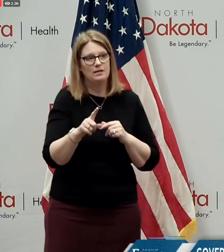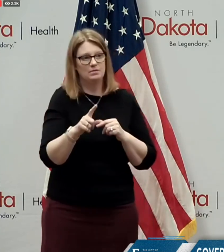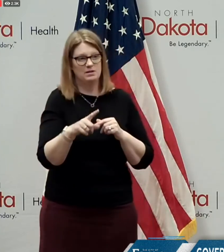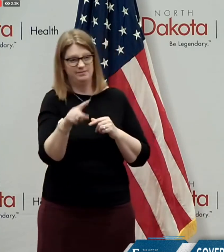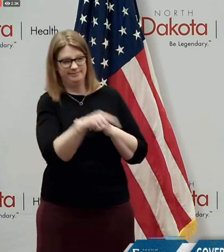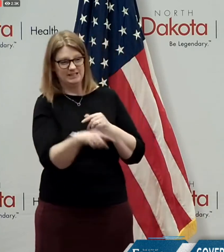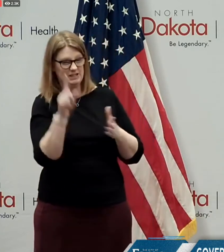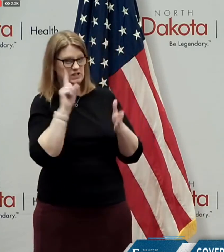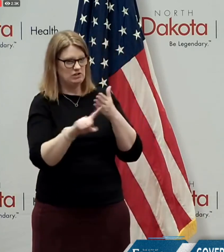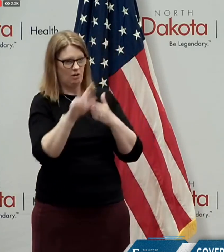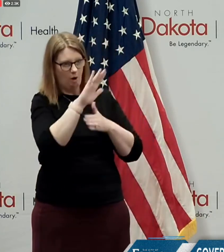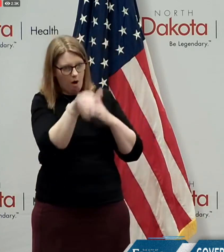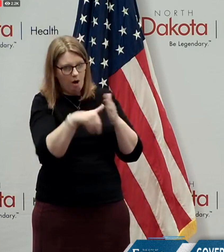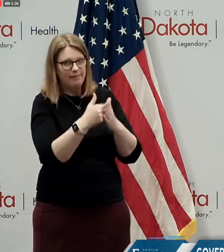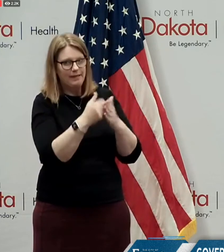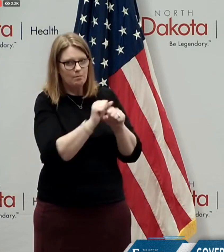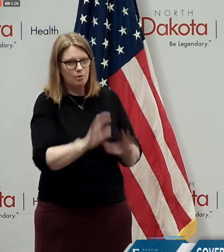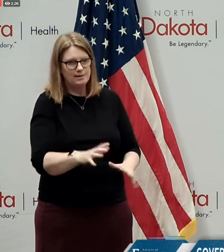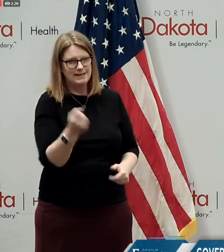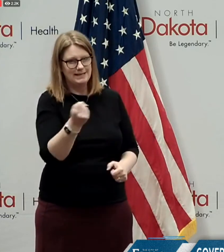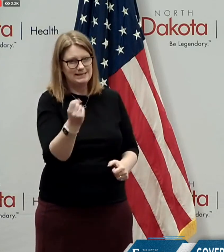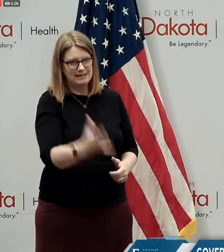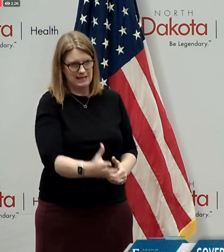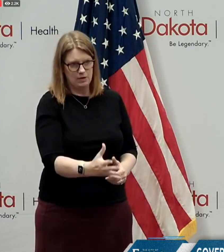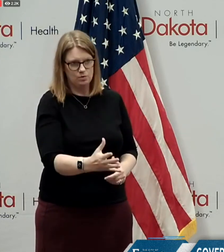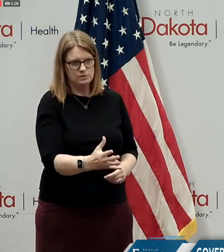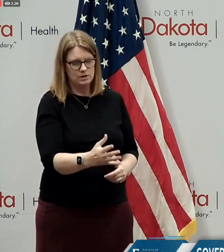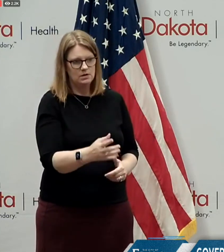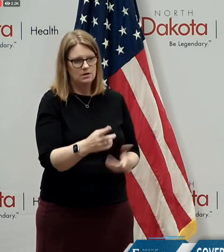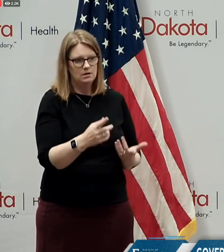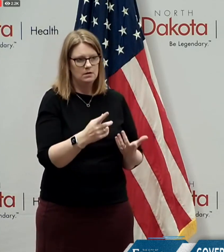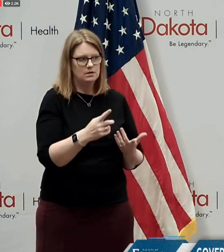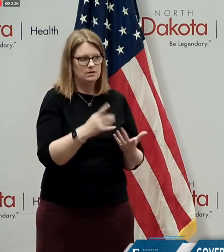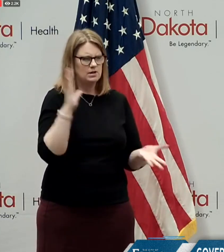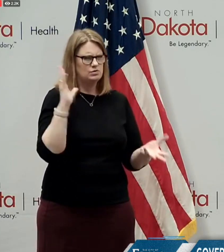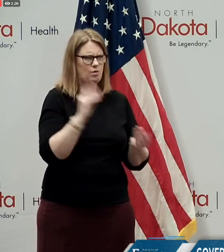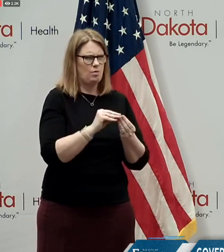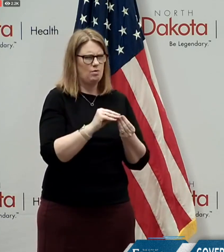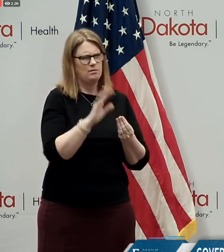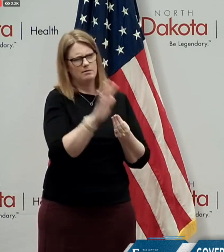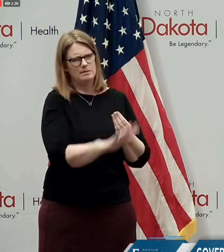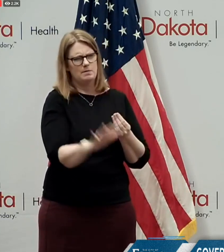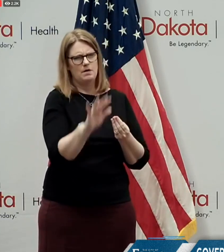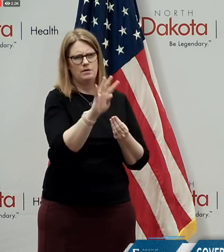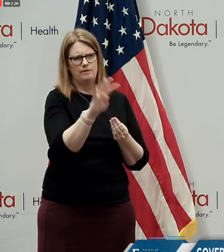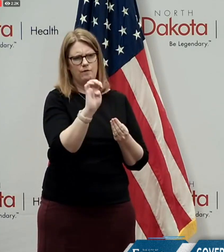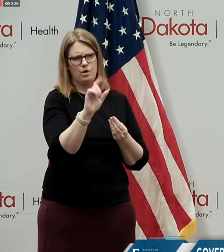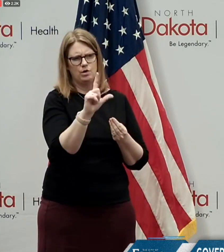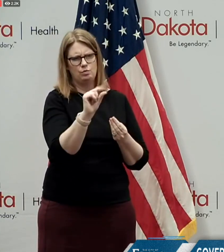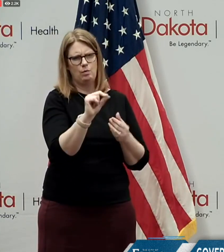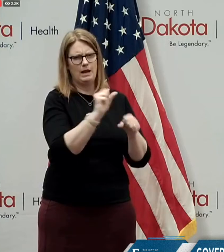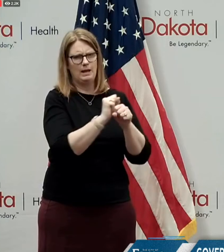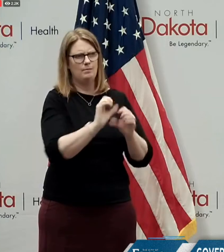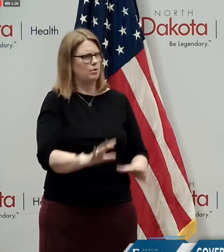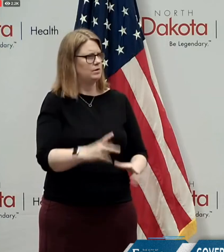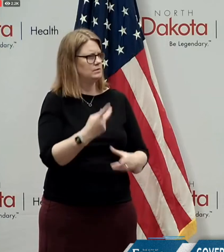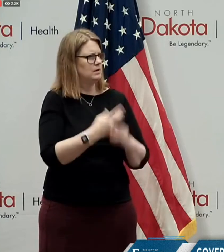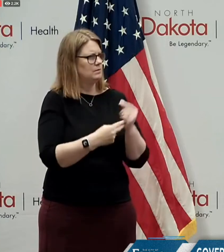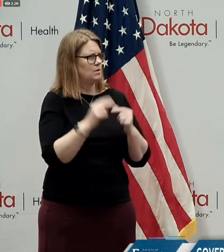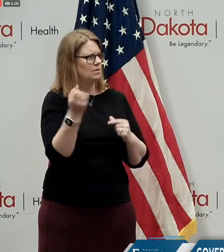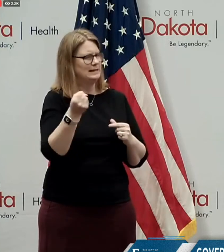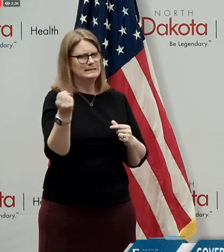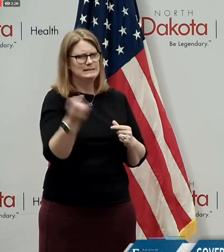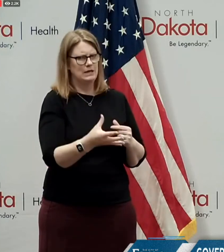employees at both casinos. So I think the amount of employees total it just roughly is about 420 with both